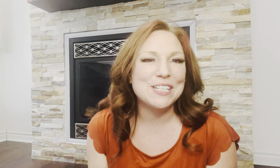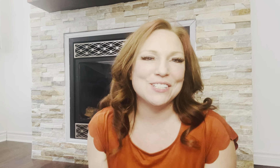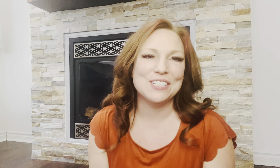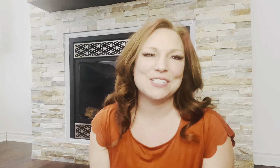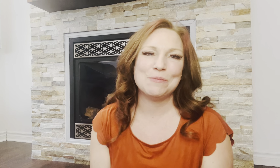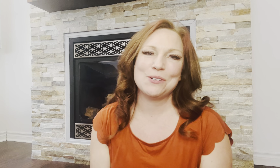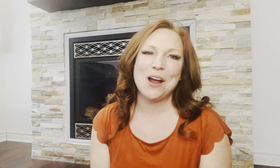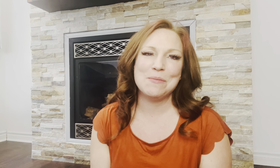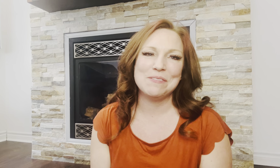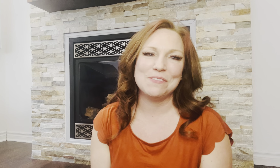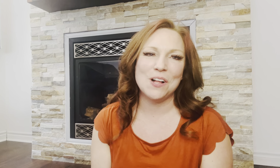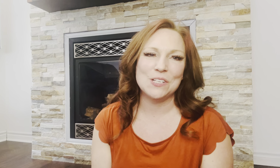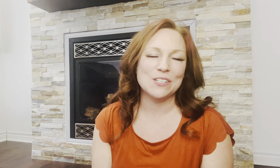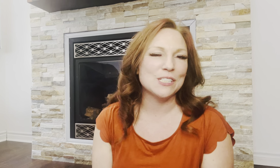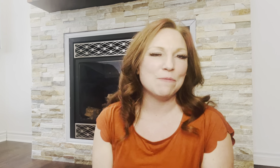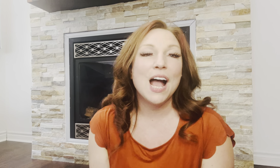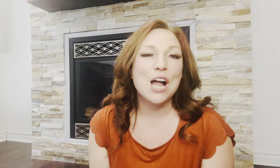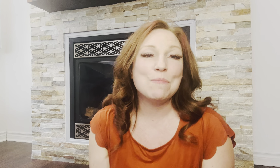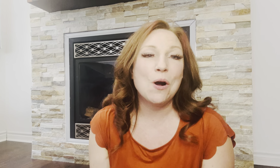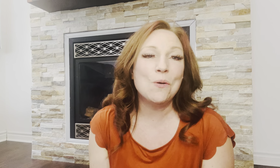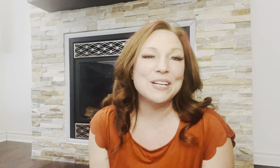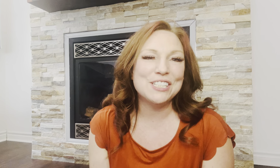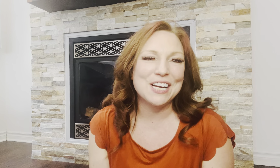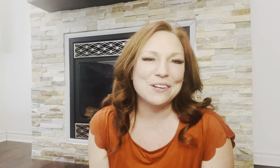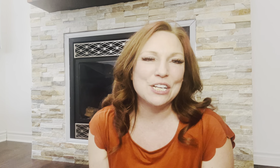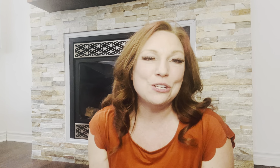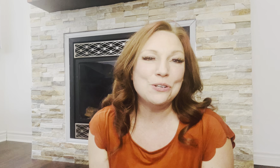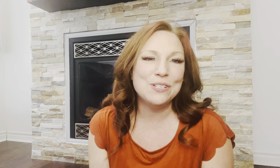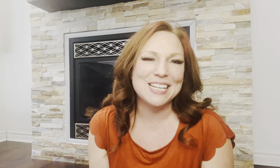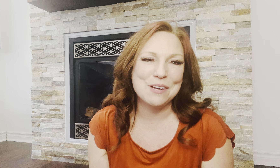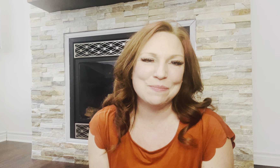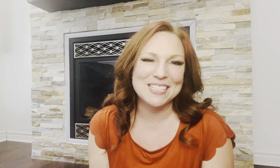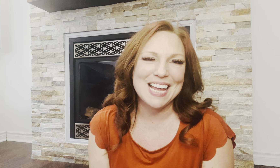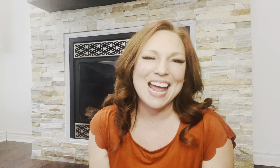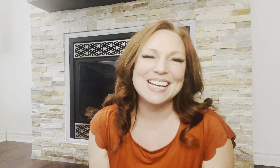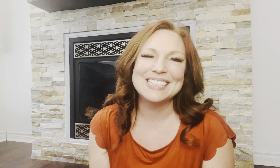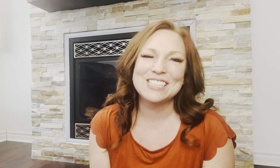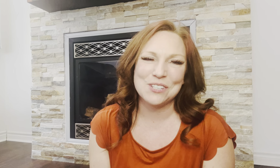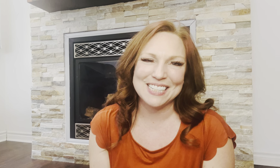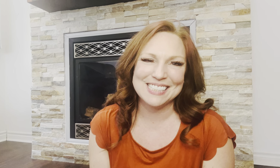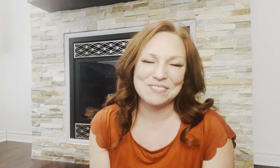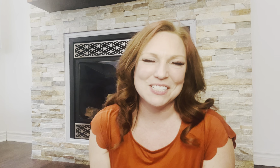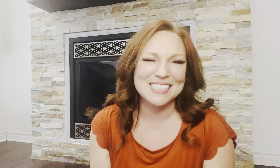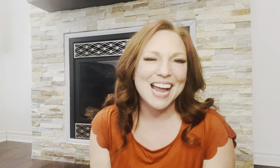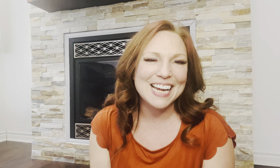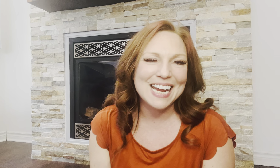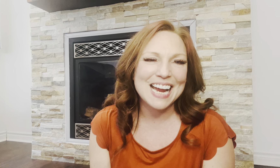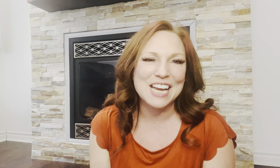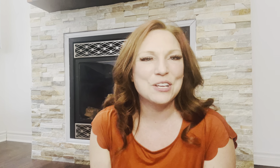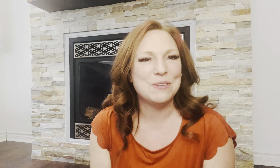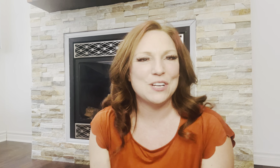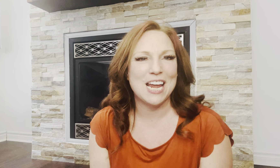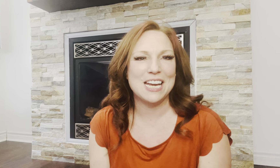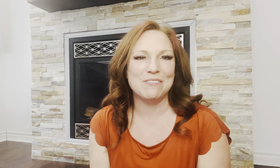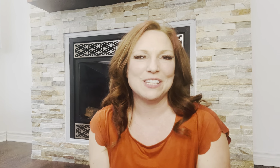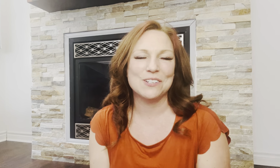sure to subscribe and follow because I'm always sharing new tips and tricks for signing and communicating with your